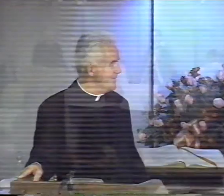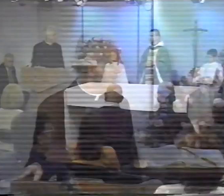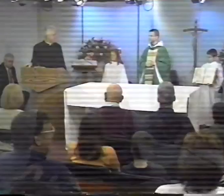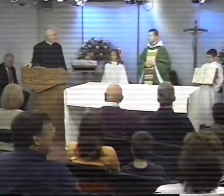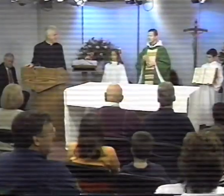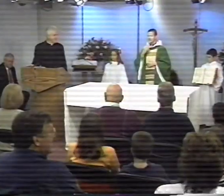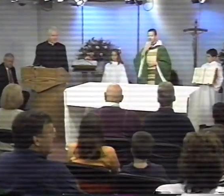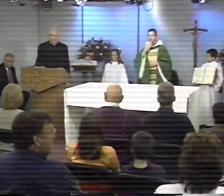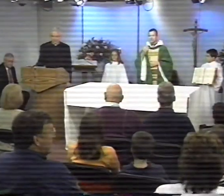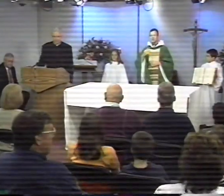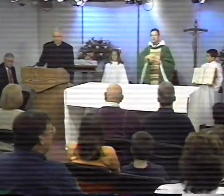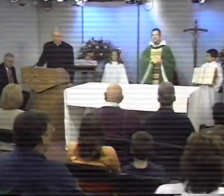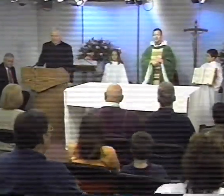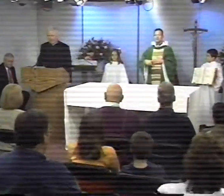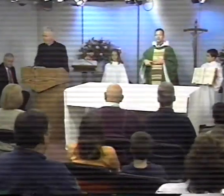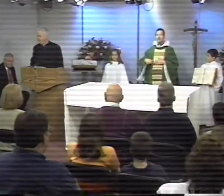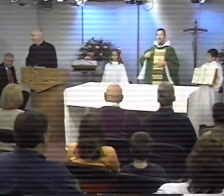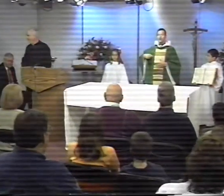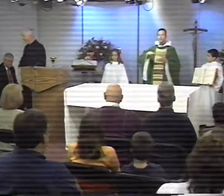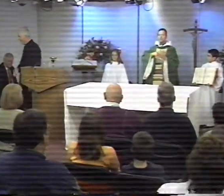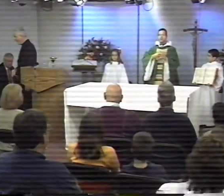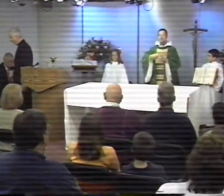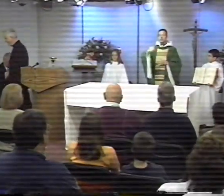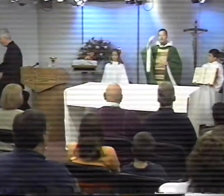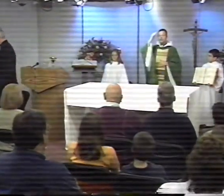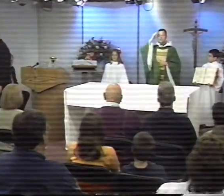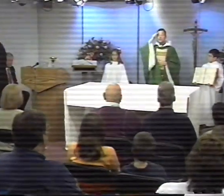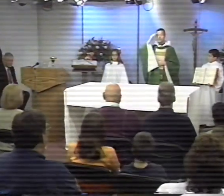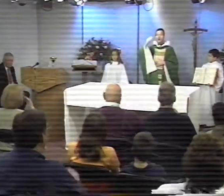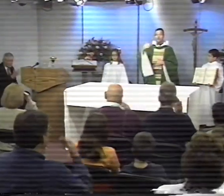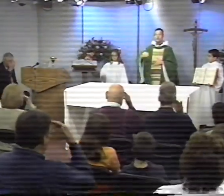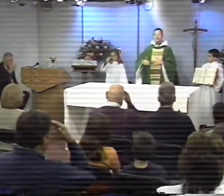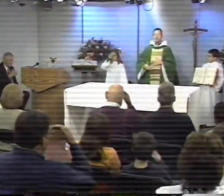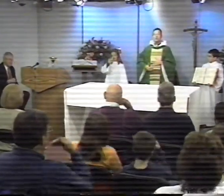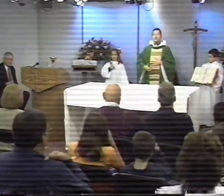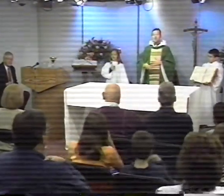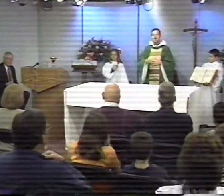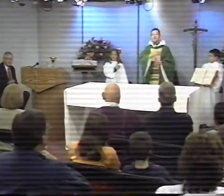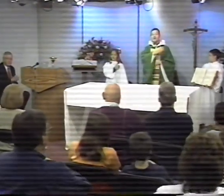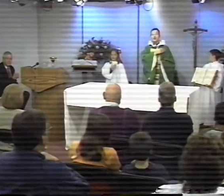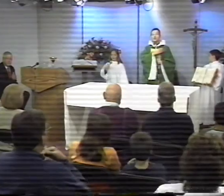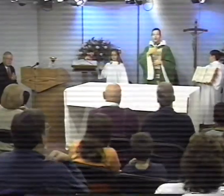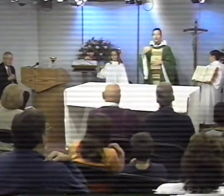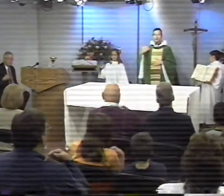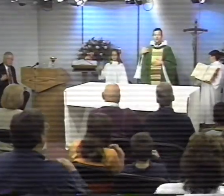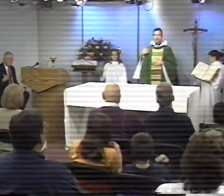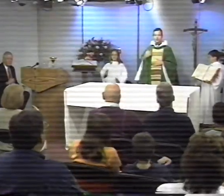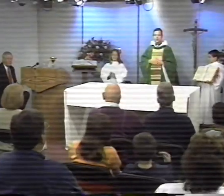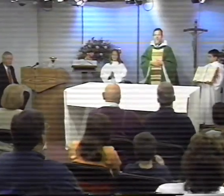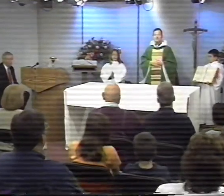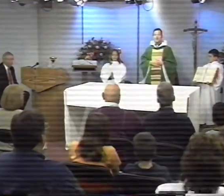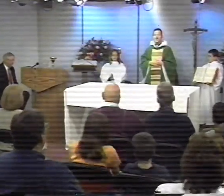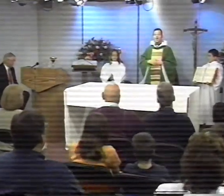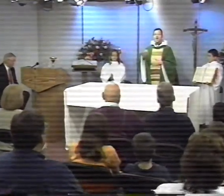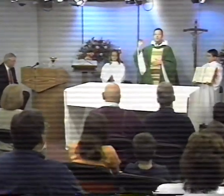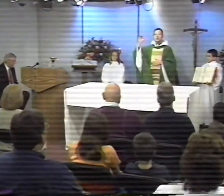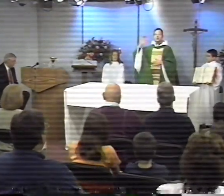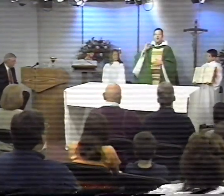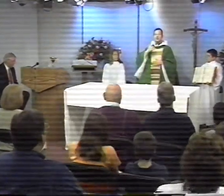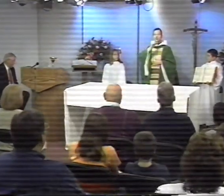celebrate for us, please. Thank you, Monsignor. We begin in the name of the Father, and of the Son, and of the Holy Spirit. May the grace of